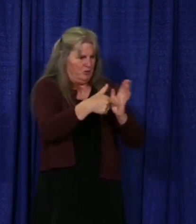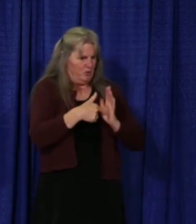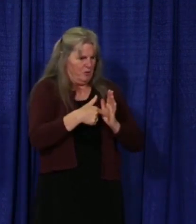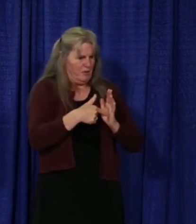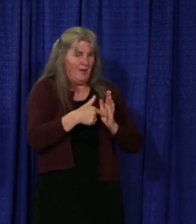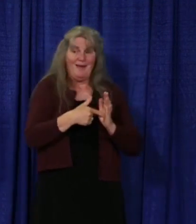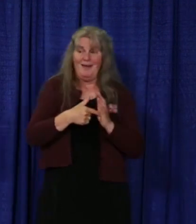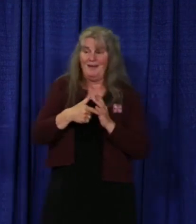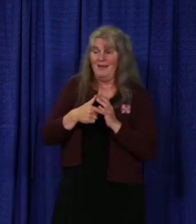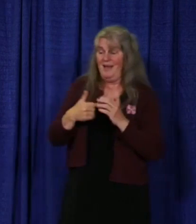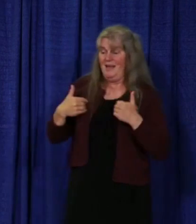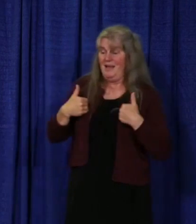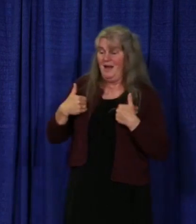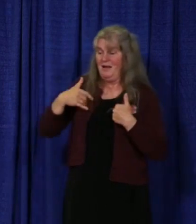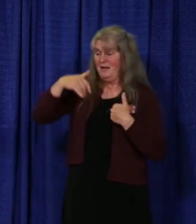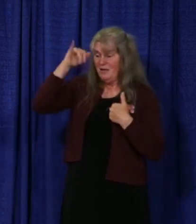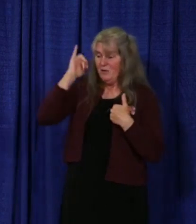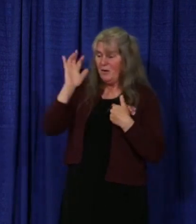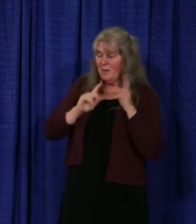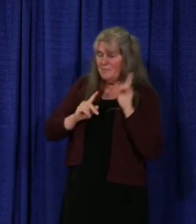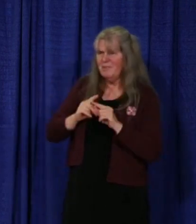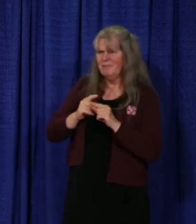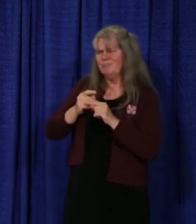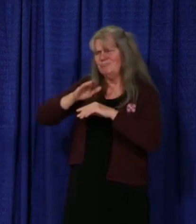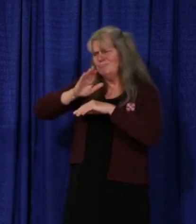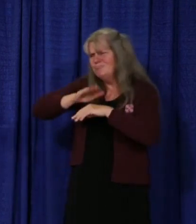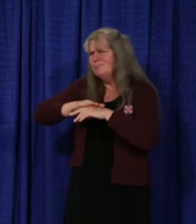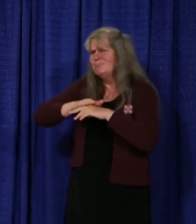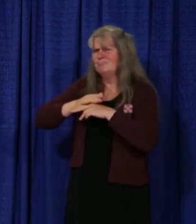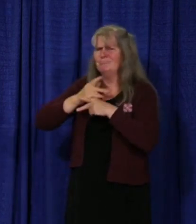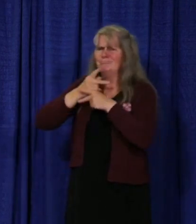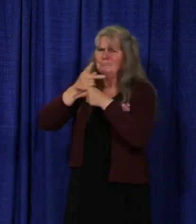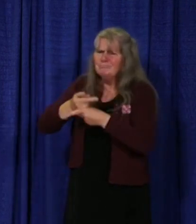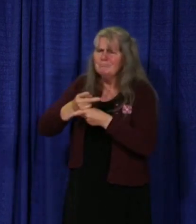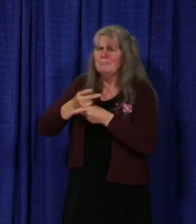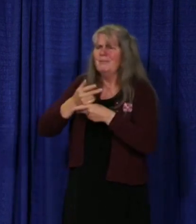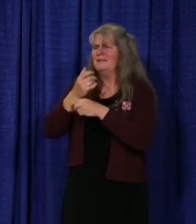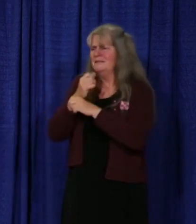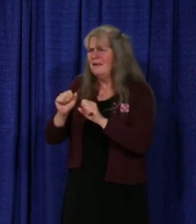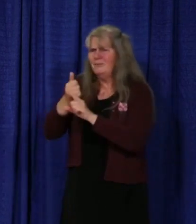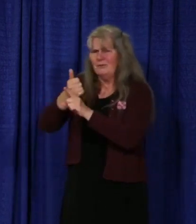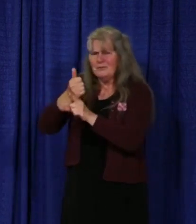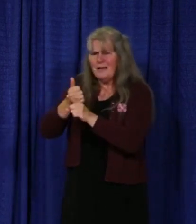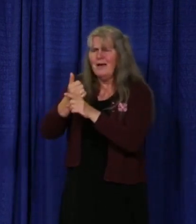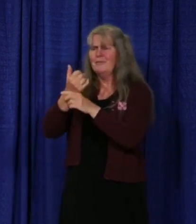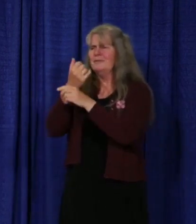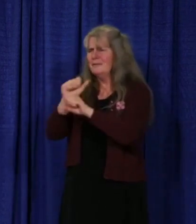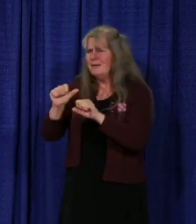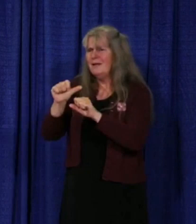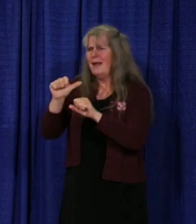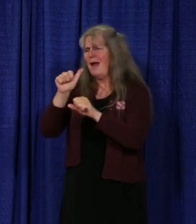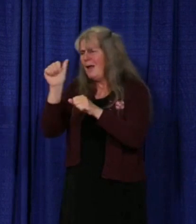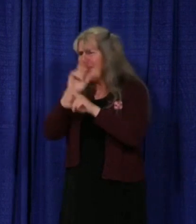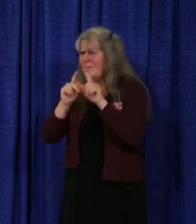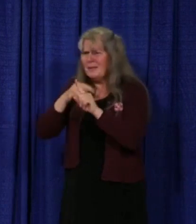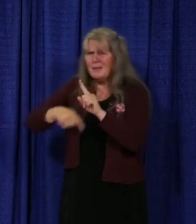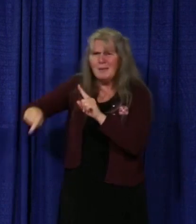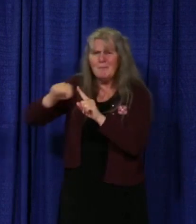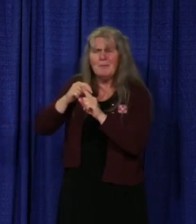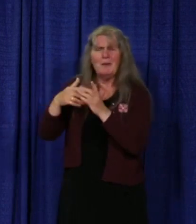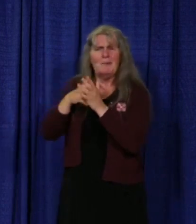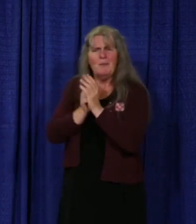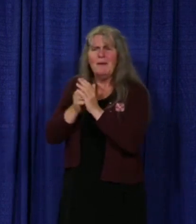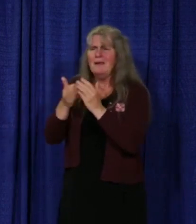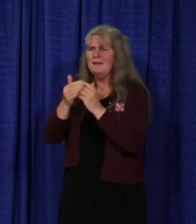younger Yukoners, we implore you, please, for the safety of yourselves, but more importantly, the safety of people with compromised